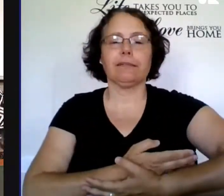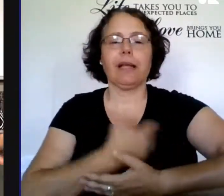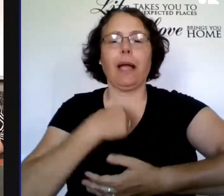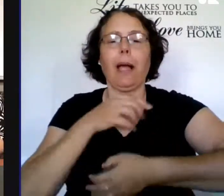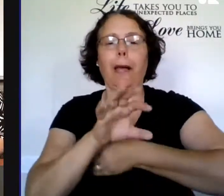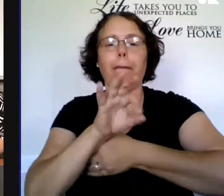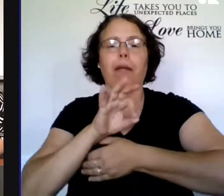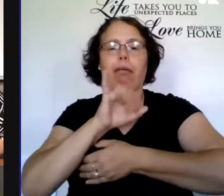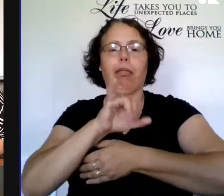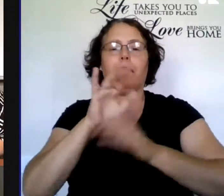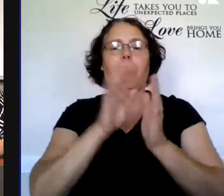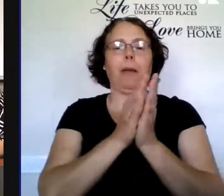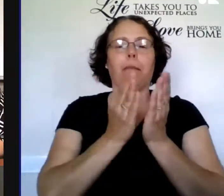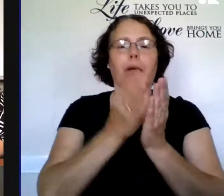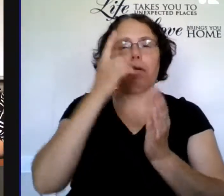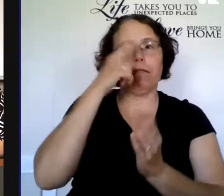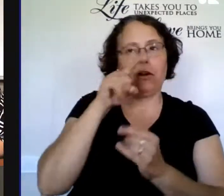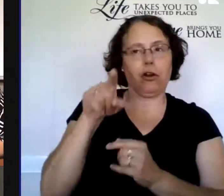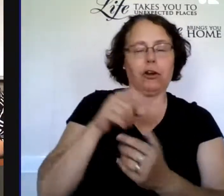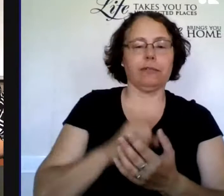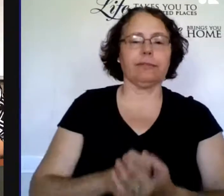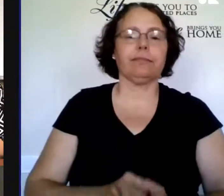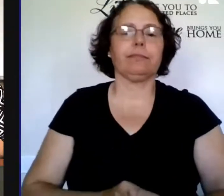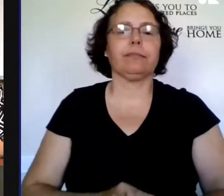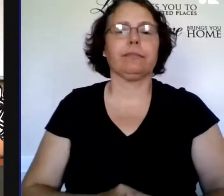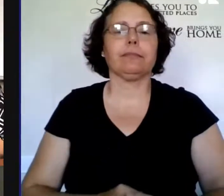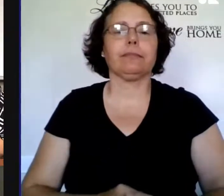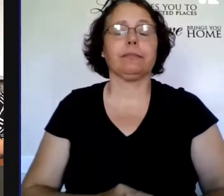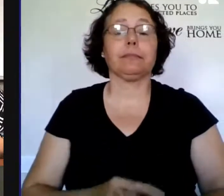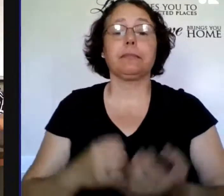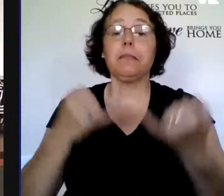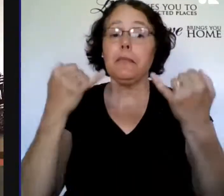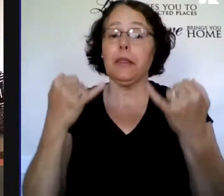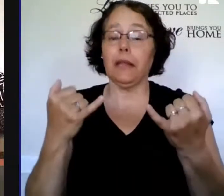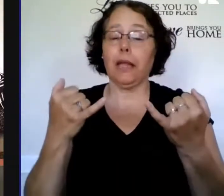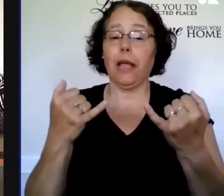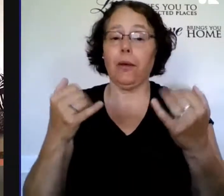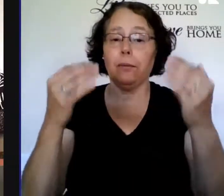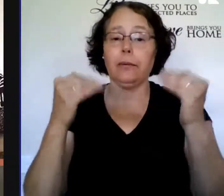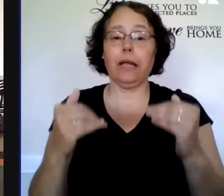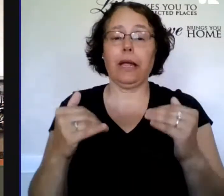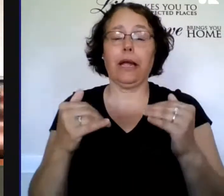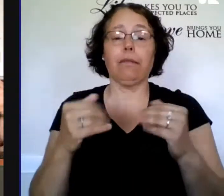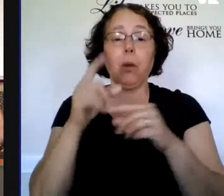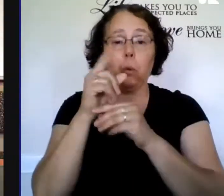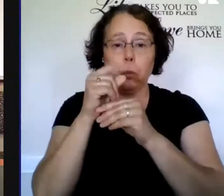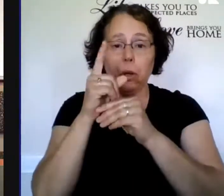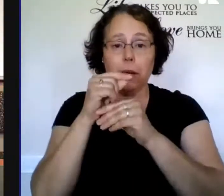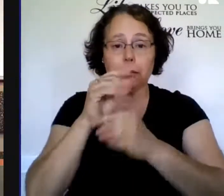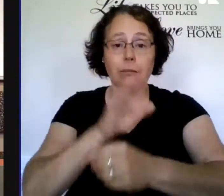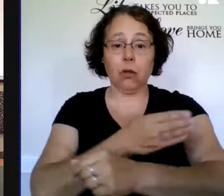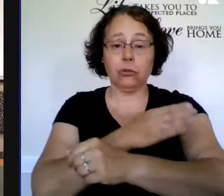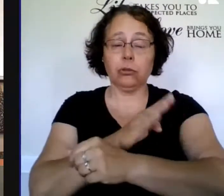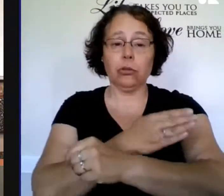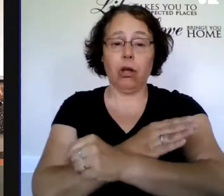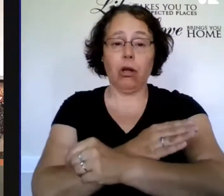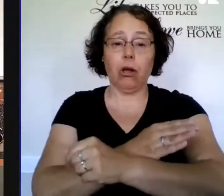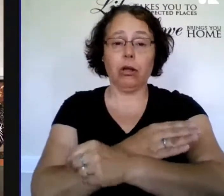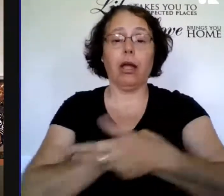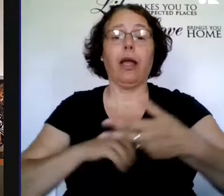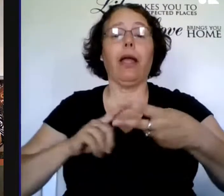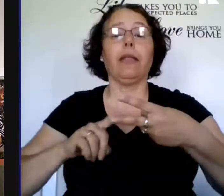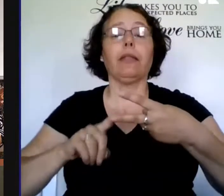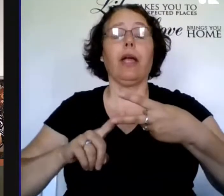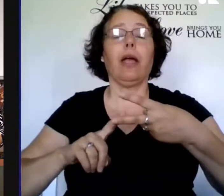Next, I have one more song for you, and then a short, easy craft you can do at home. Here's